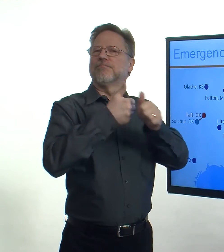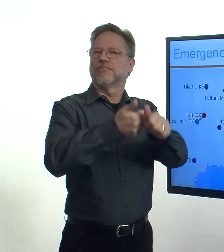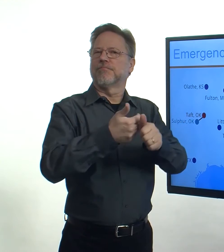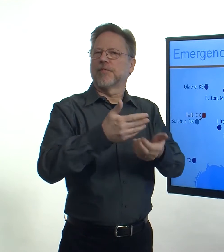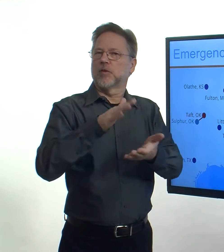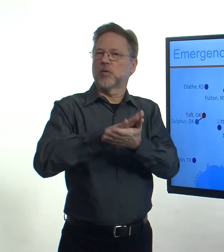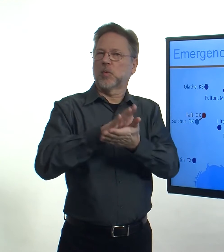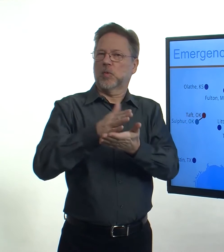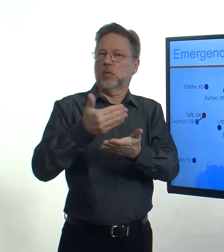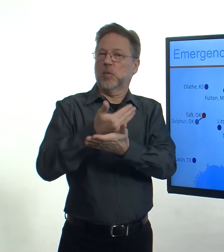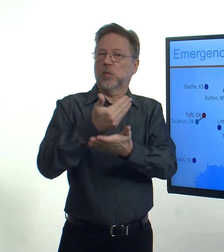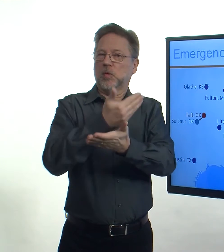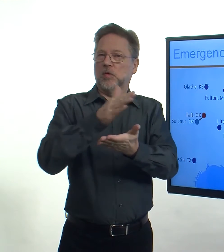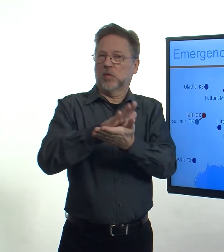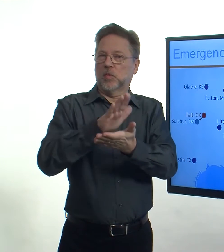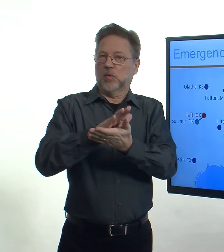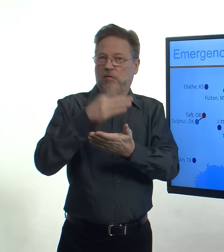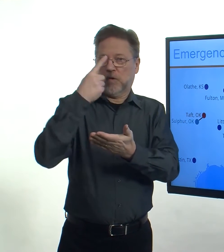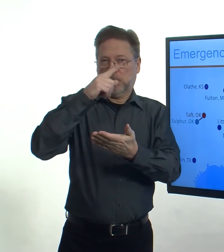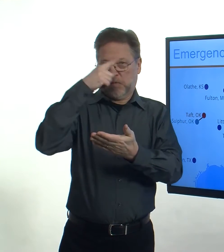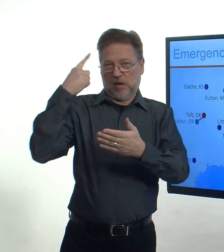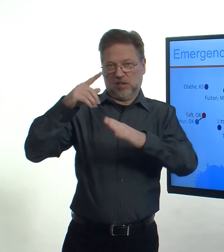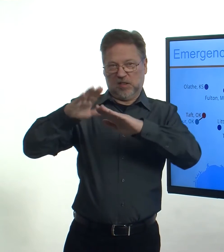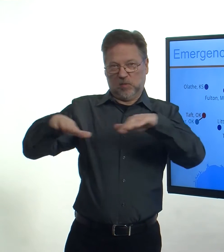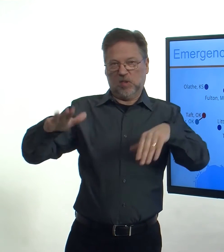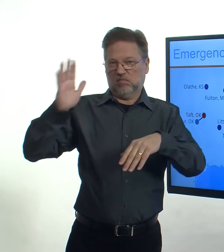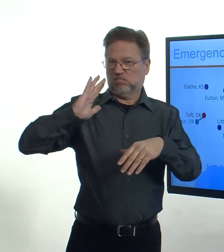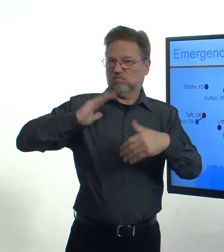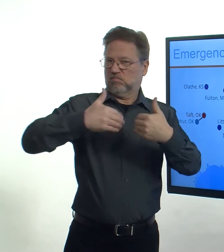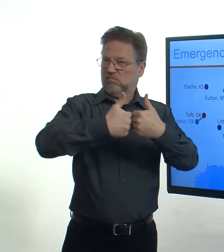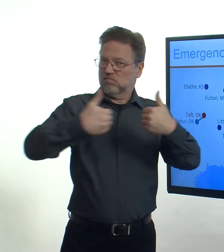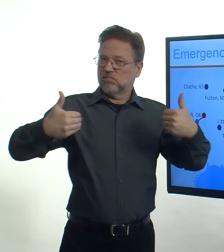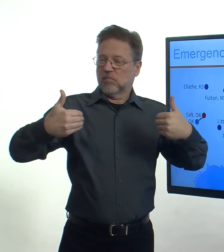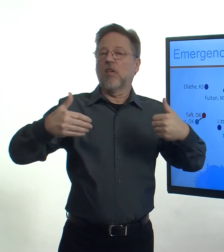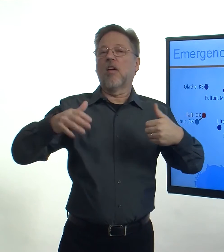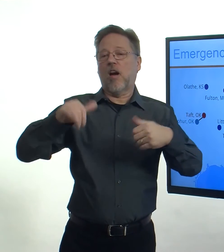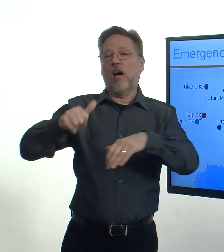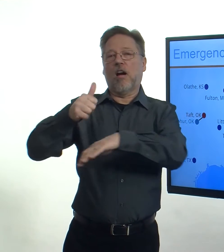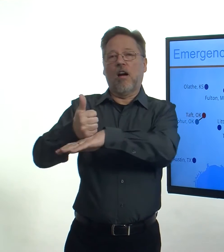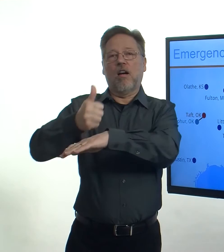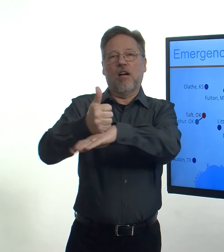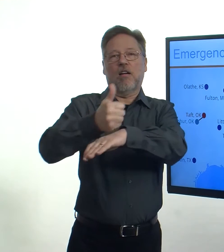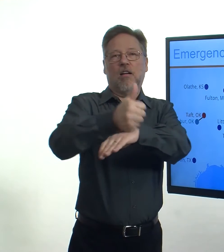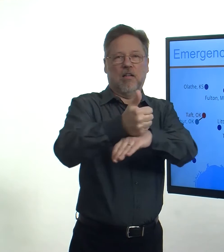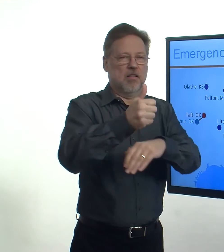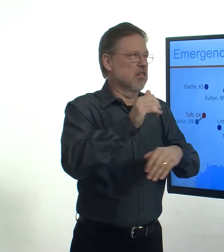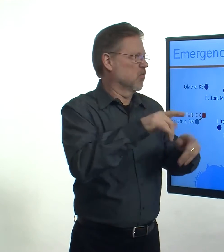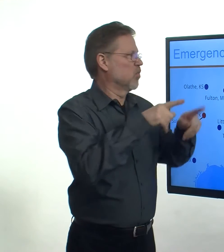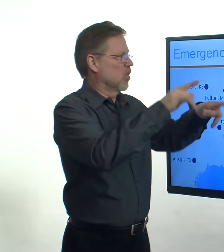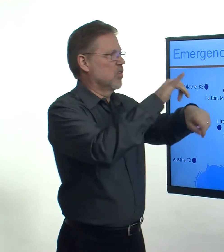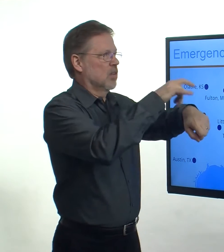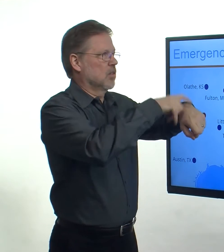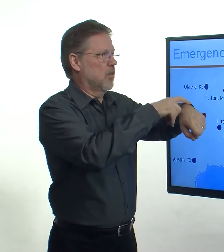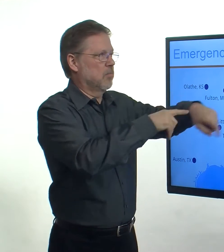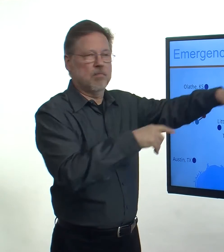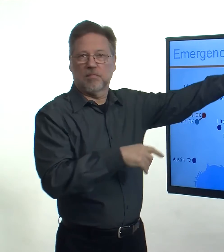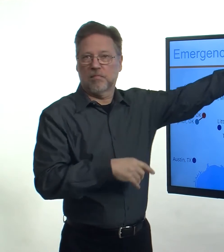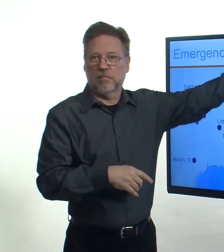The emergence of Black ASL was a result of new segregated schools being established in the late 19th century throughout